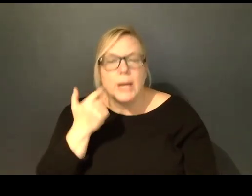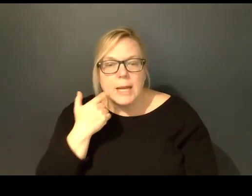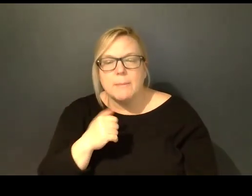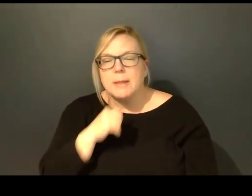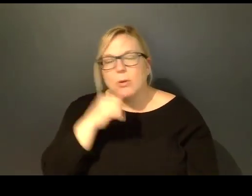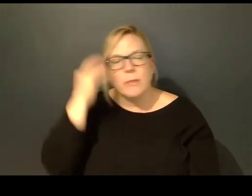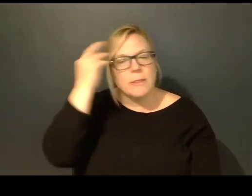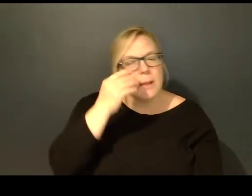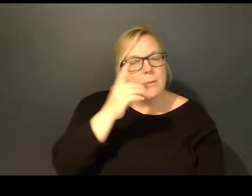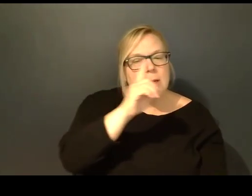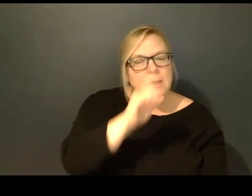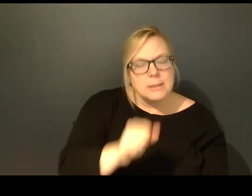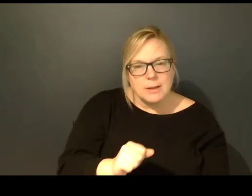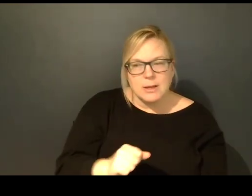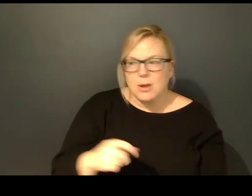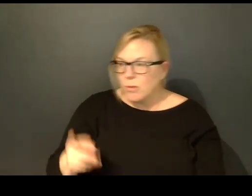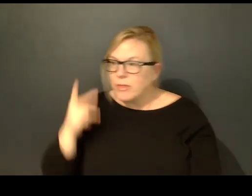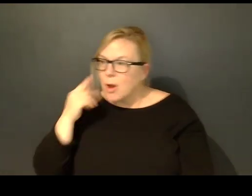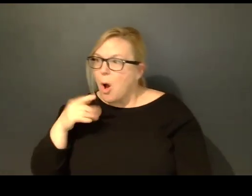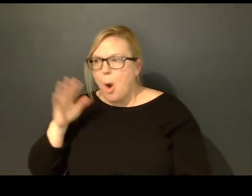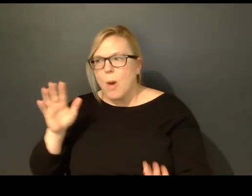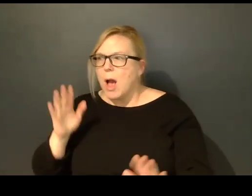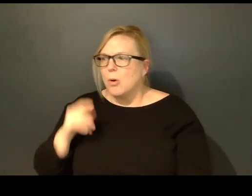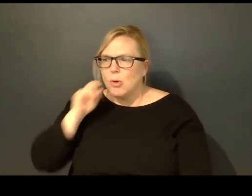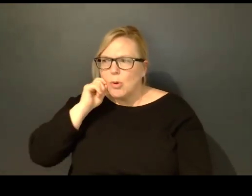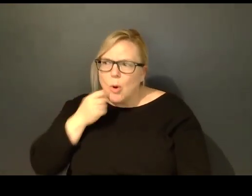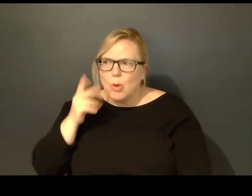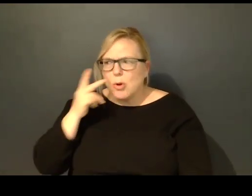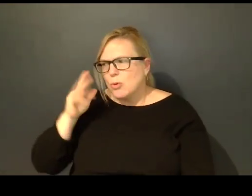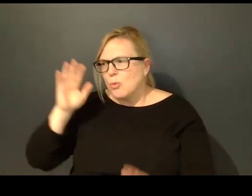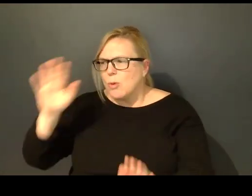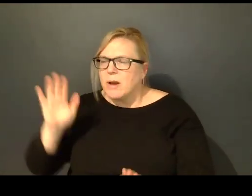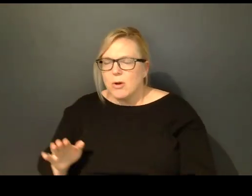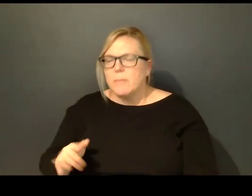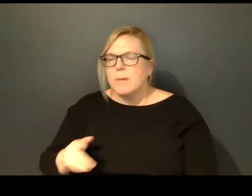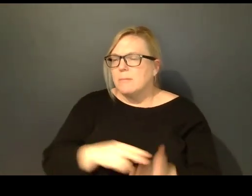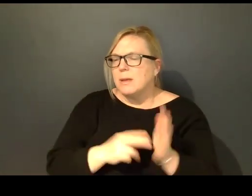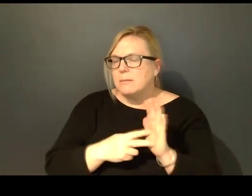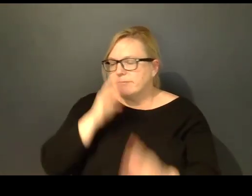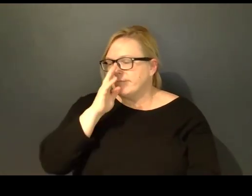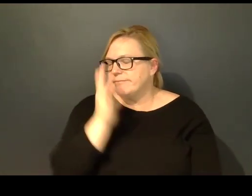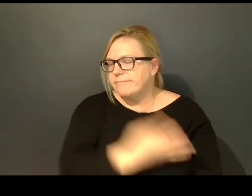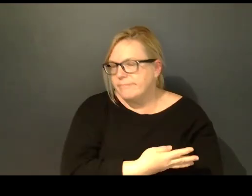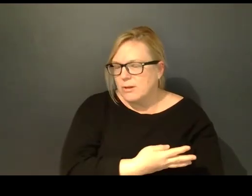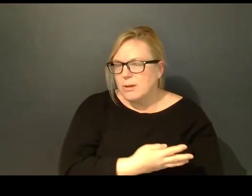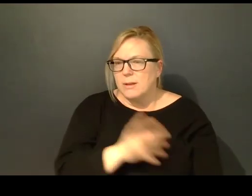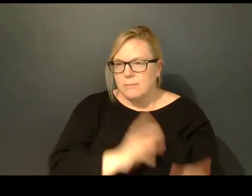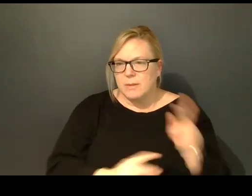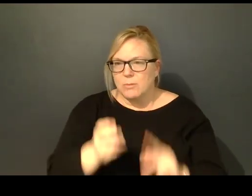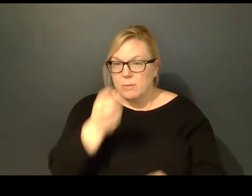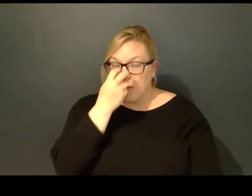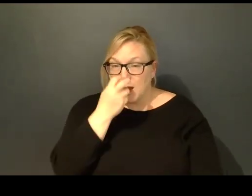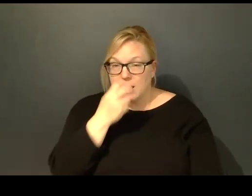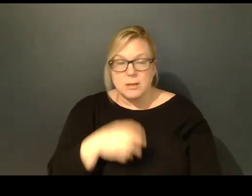just a looks sort of perspective. So, and if I, sorry, just if I could throw in, so for the household goods, if you